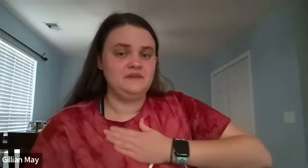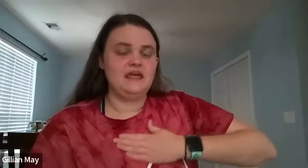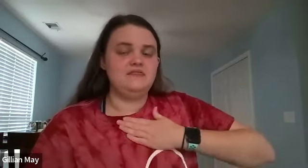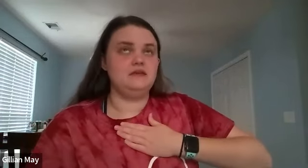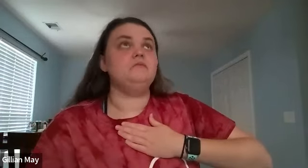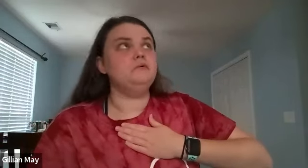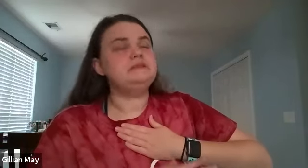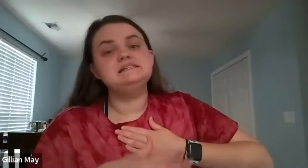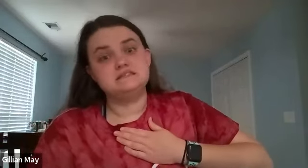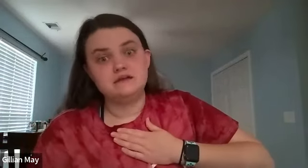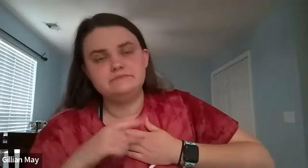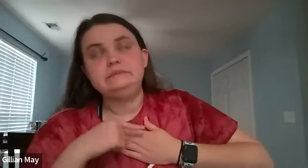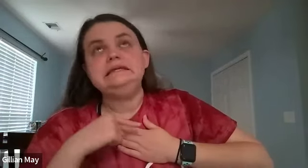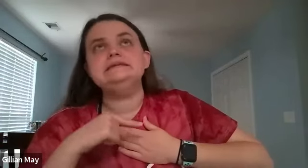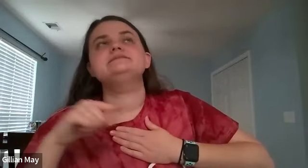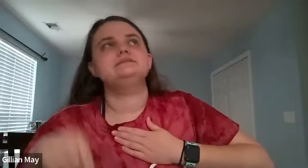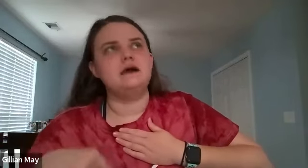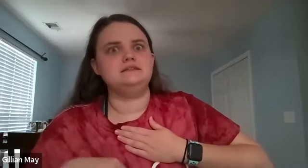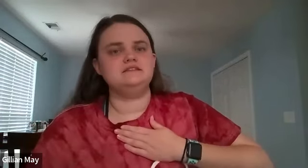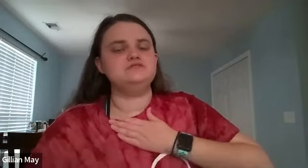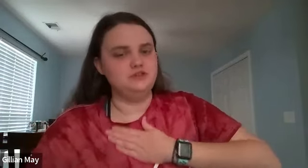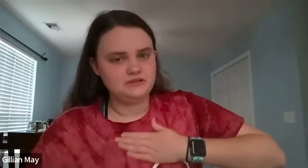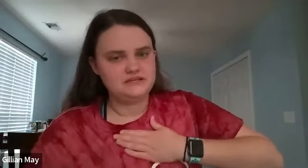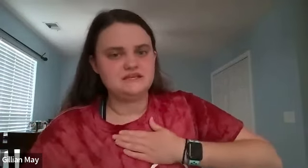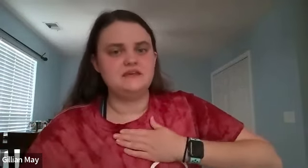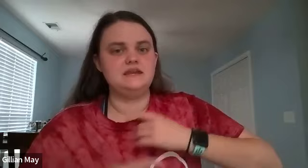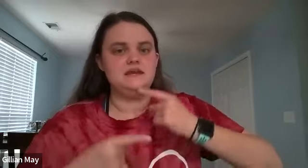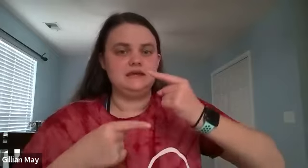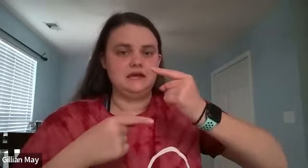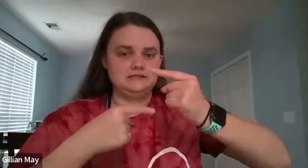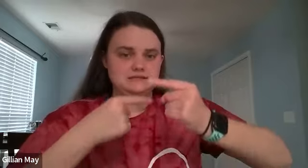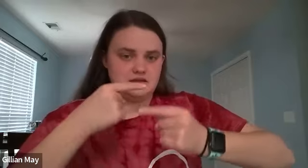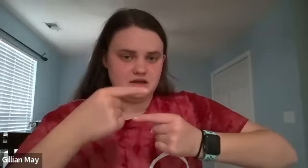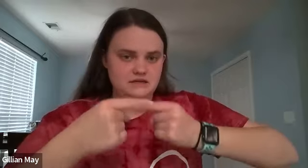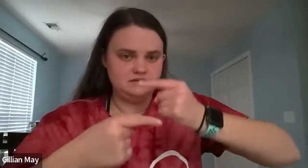And then please sign slow. So you do please and then sign